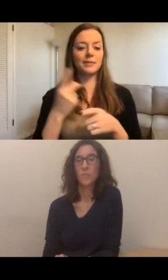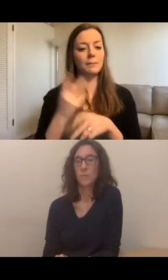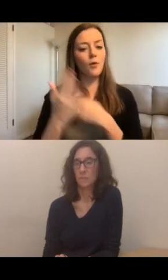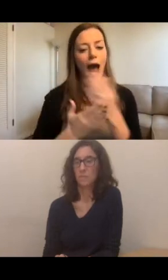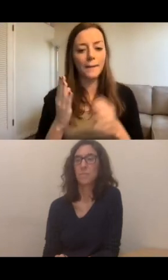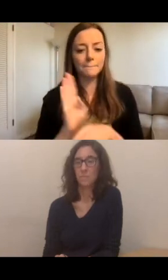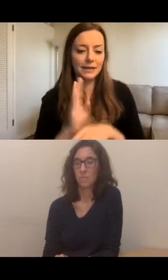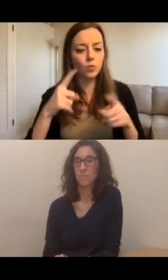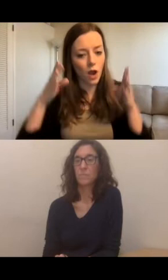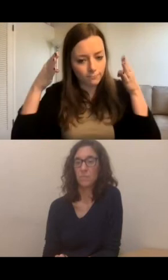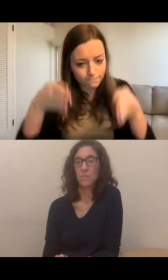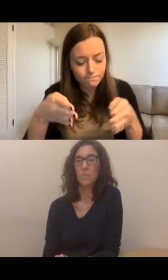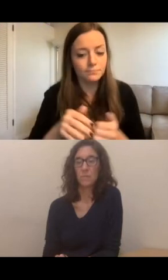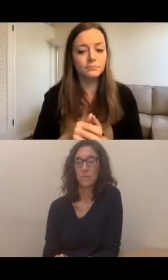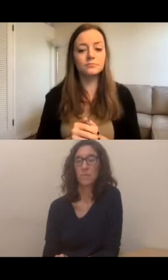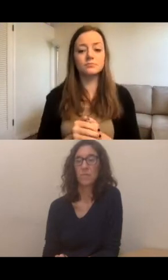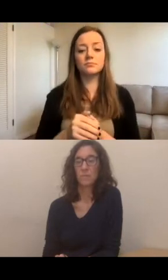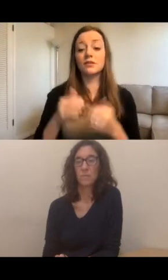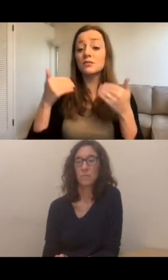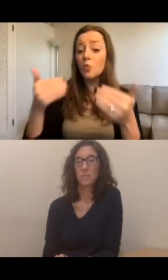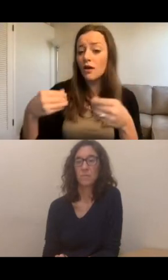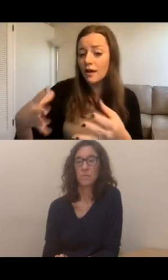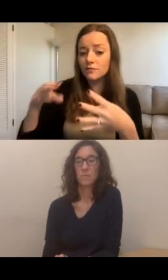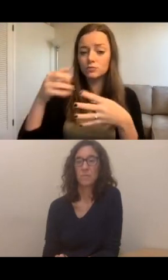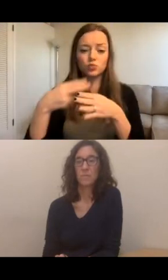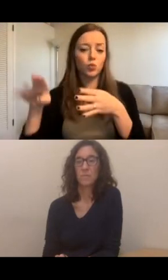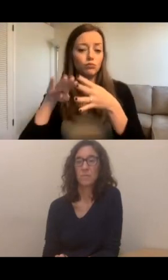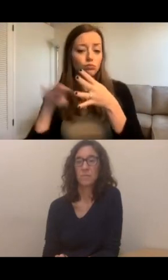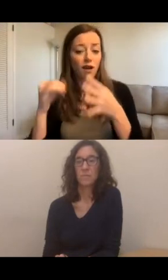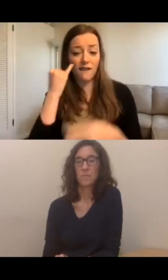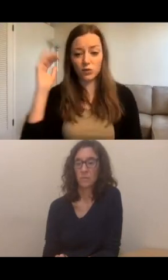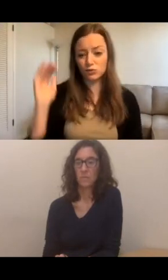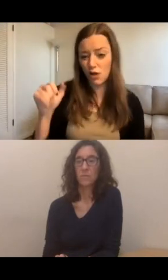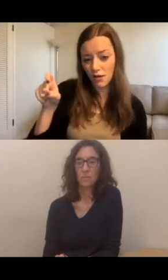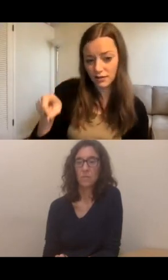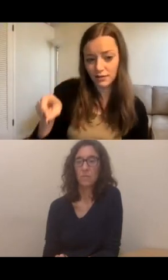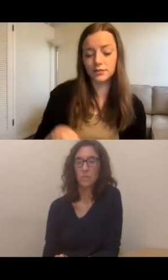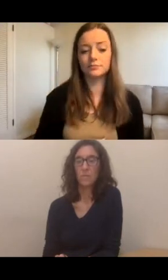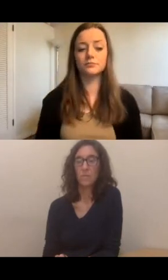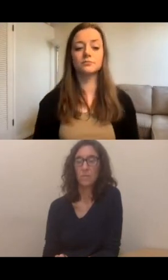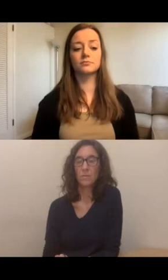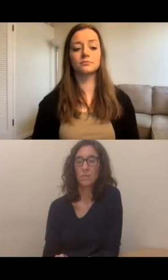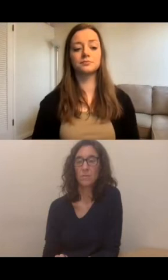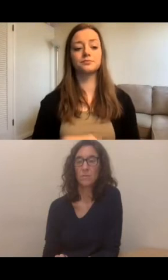they focus on an assignment. And give short breaks based on a child's needs.